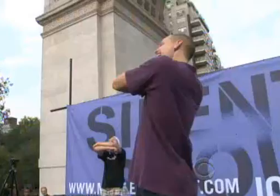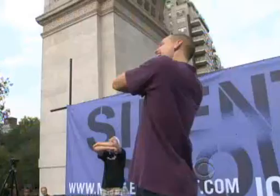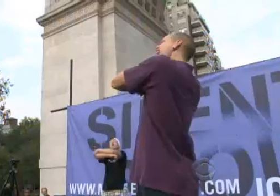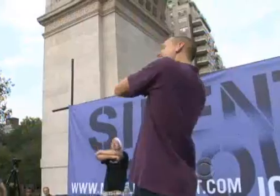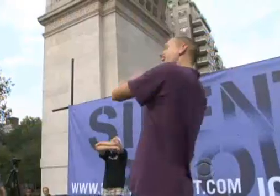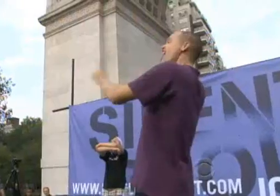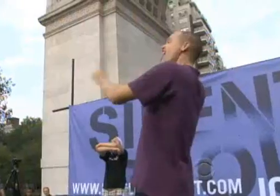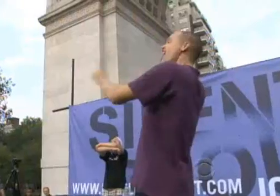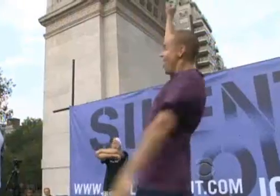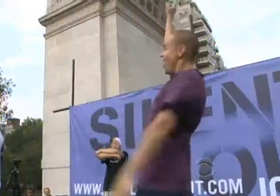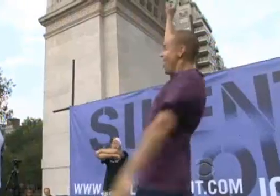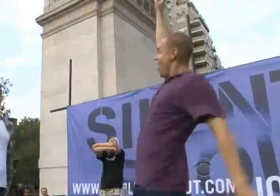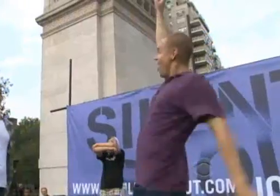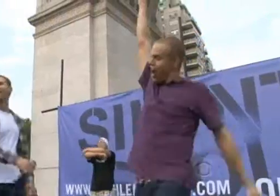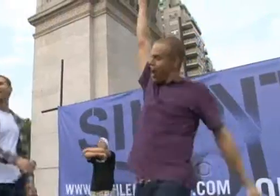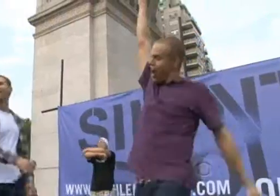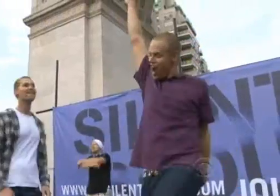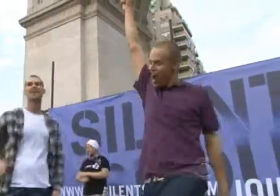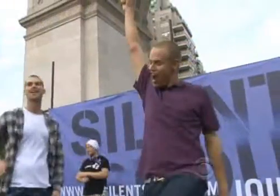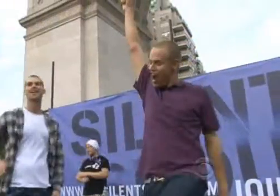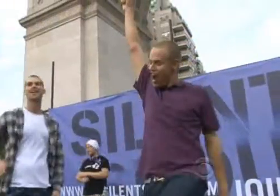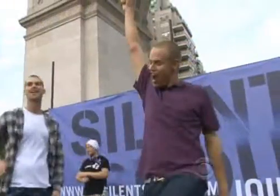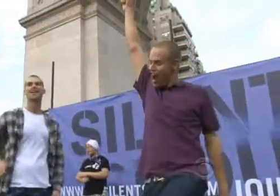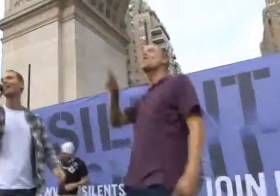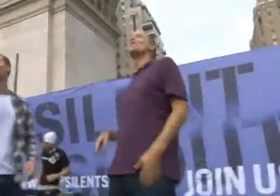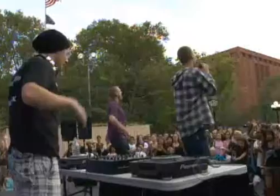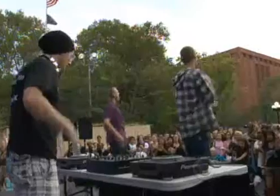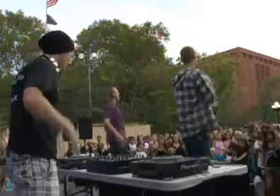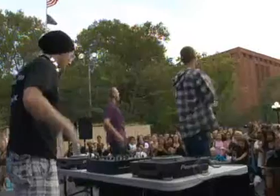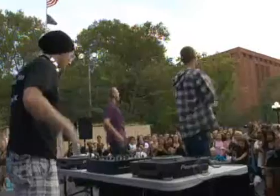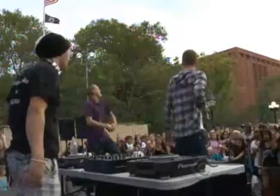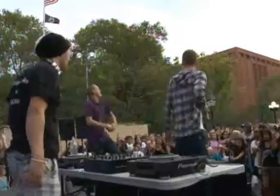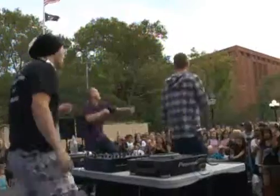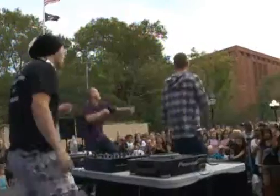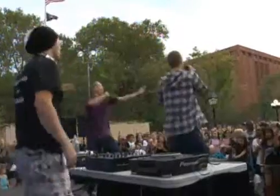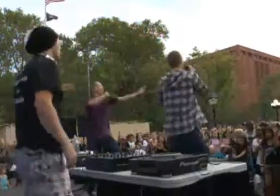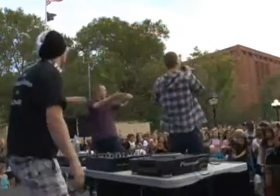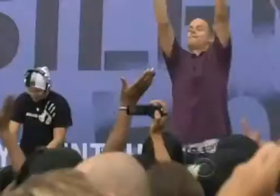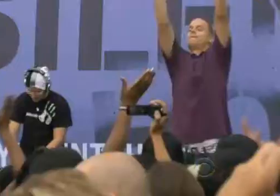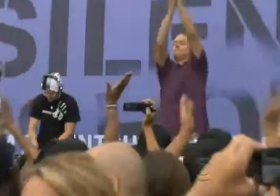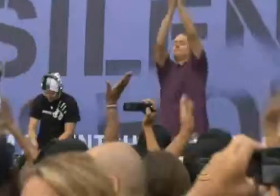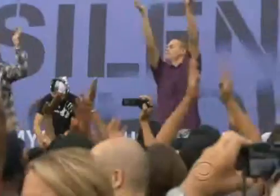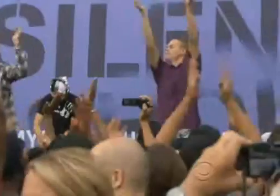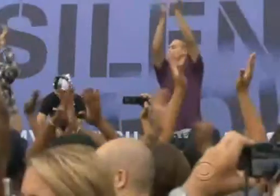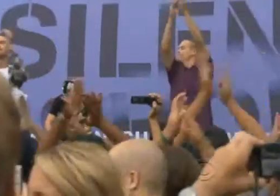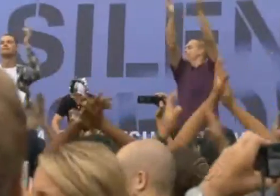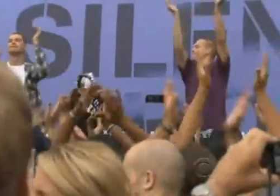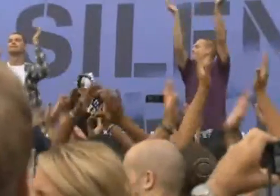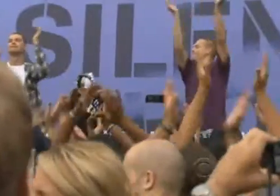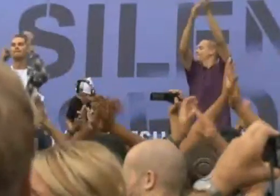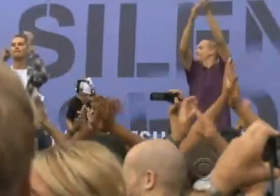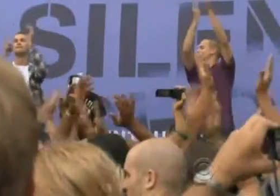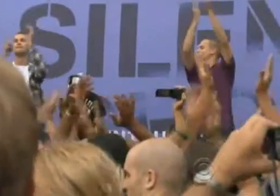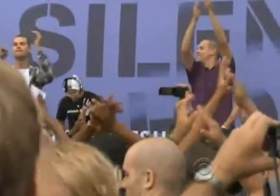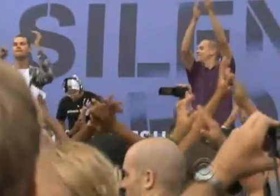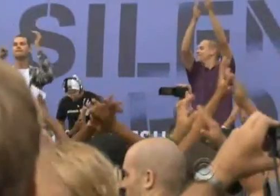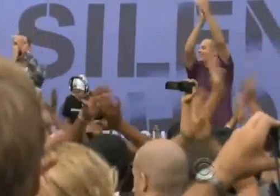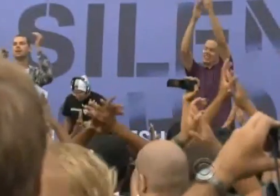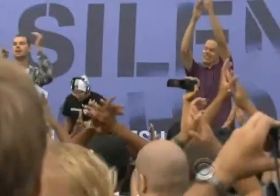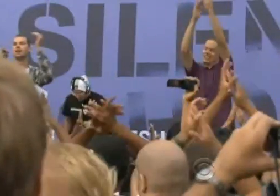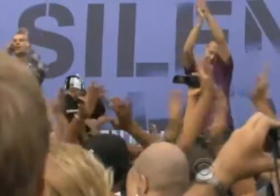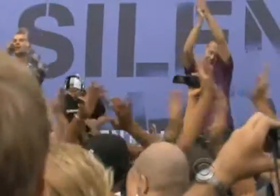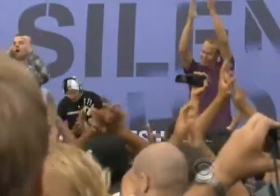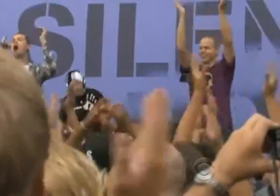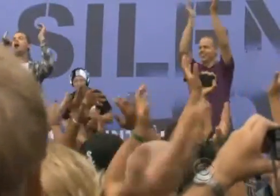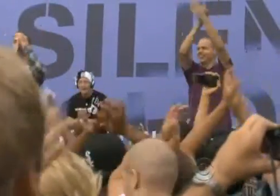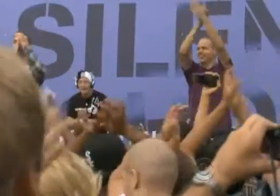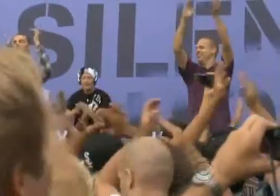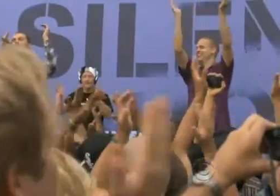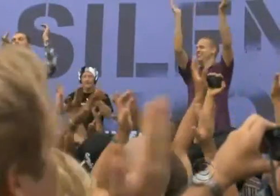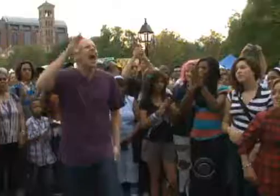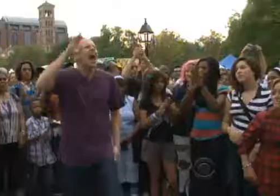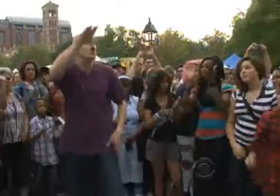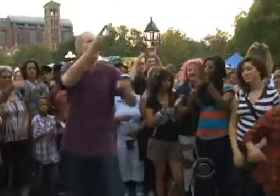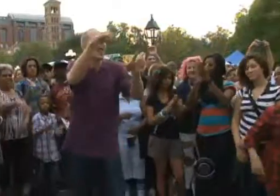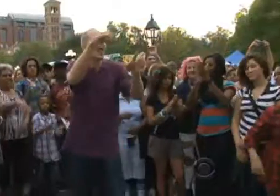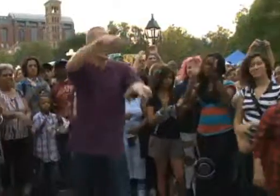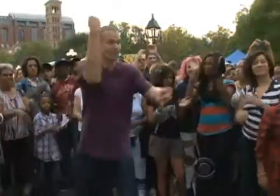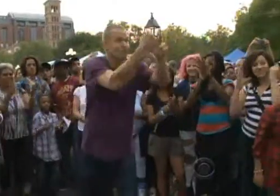That's because this artist, who goes by Signmark, was born deaf. In an art form rooted in speaking, Signmark doesn't